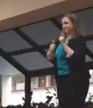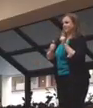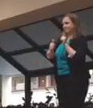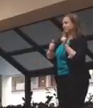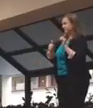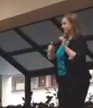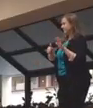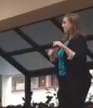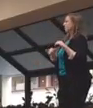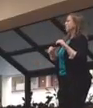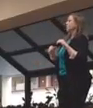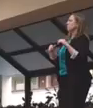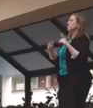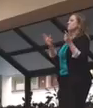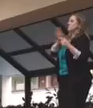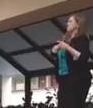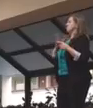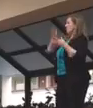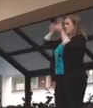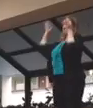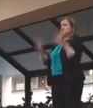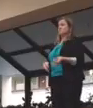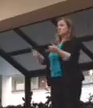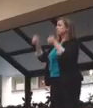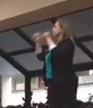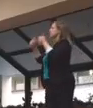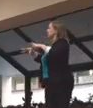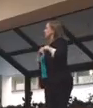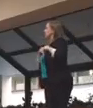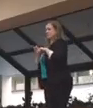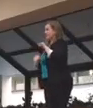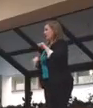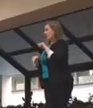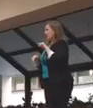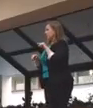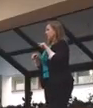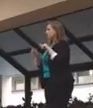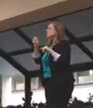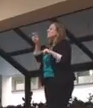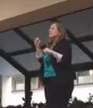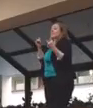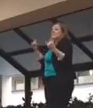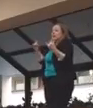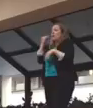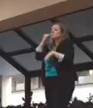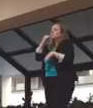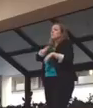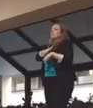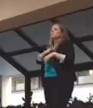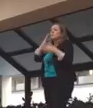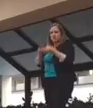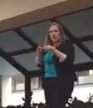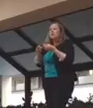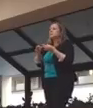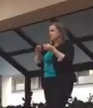again, certified members of RID would have to pass that. The board is not able to unilaterally decide that. So